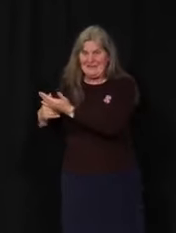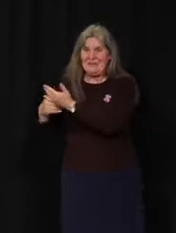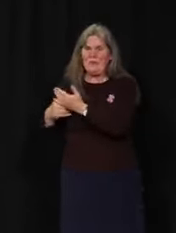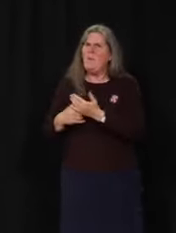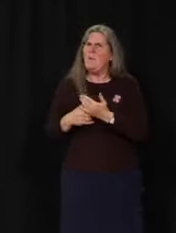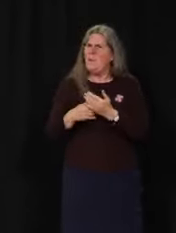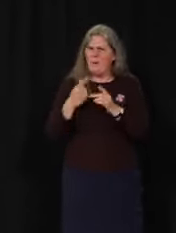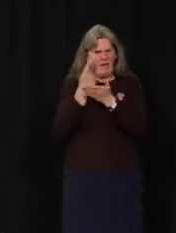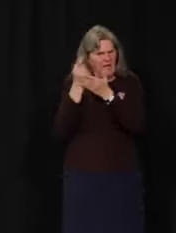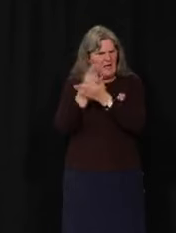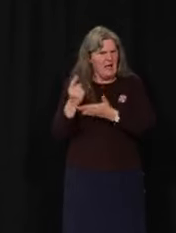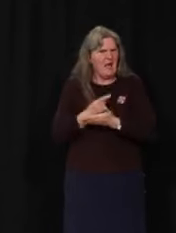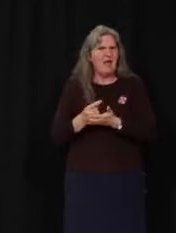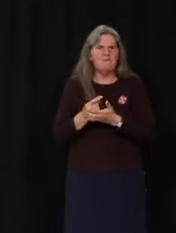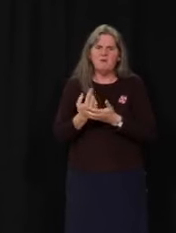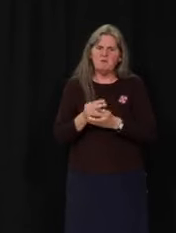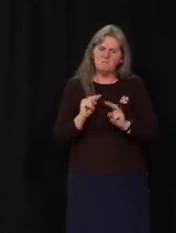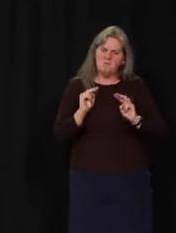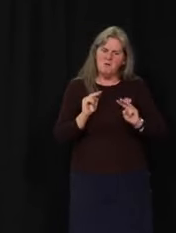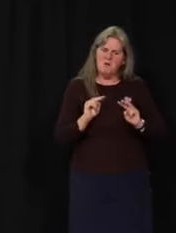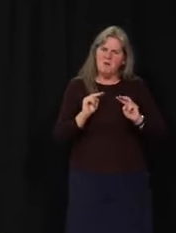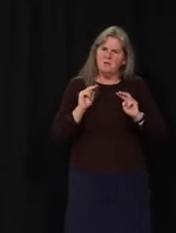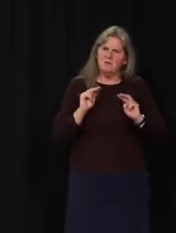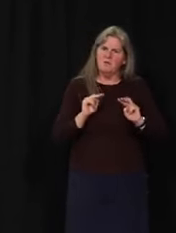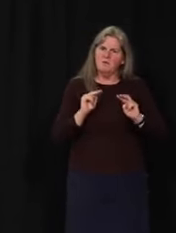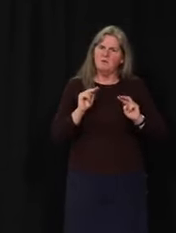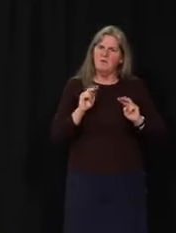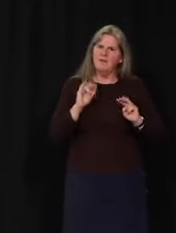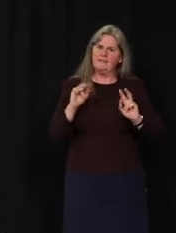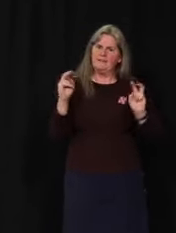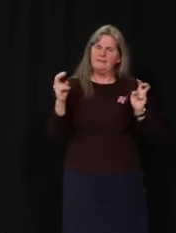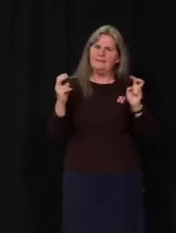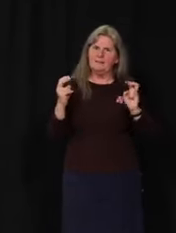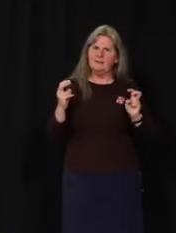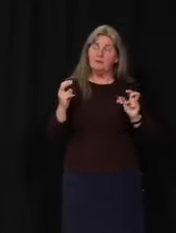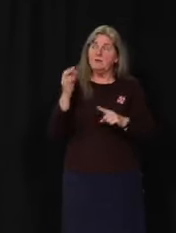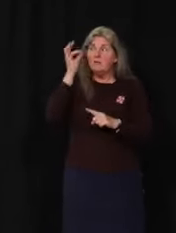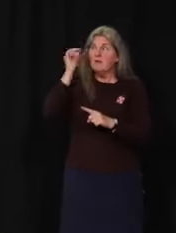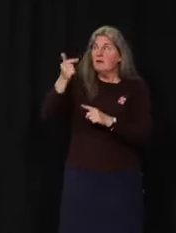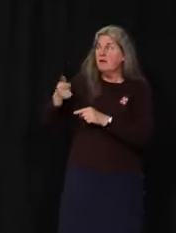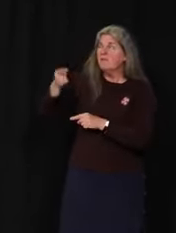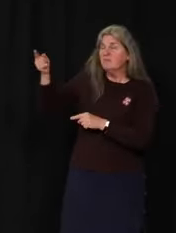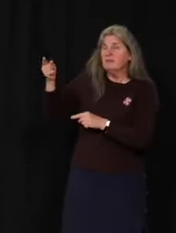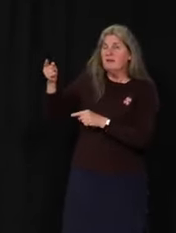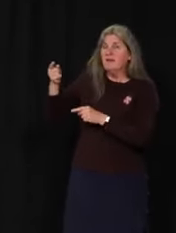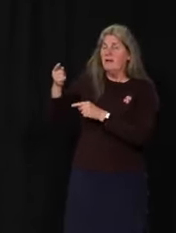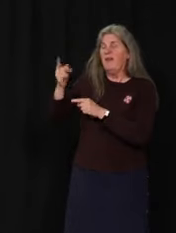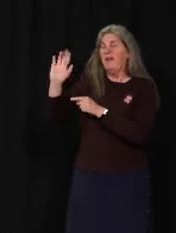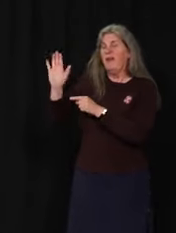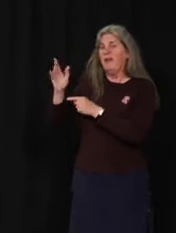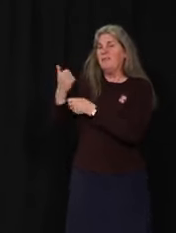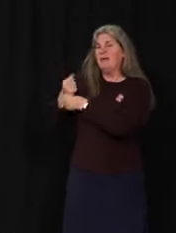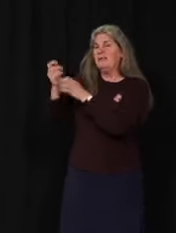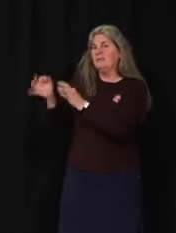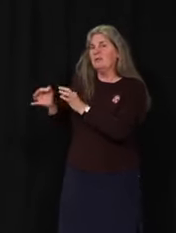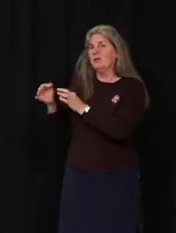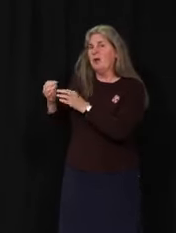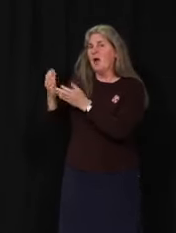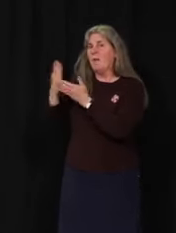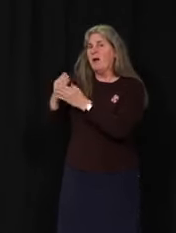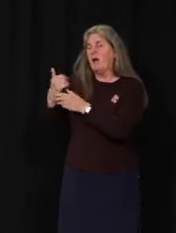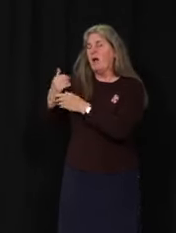a weekly conversation. It's being monitored, and again, the federal government will maintain the borders based upon that, and